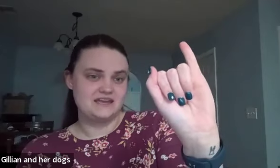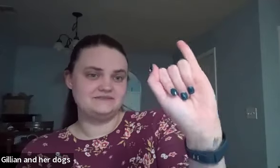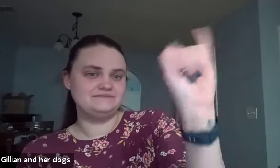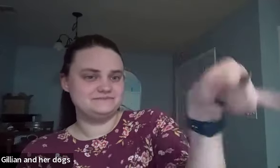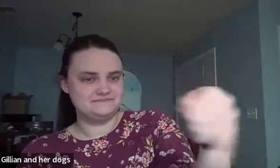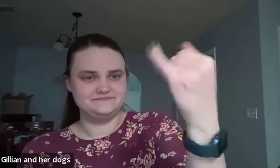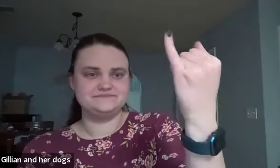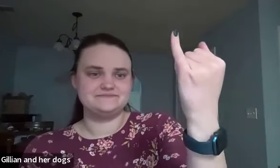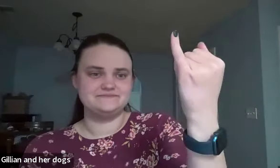J,